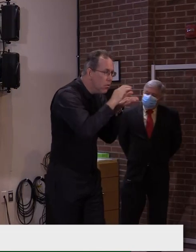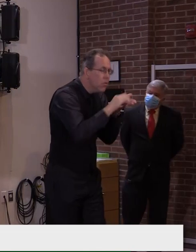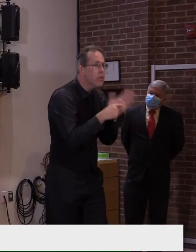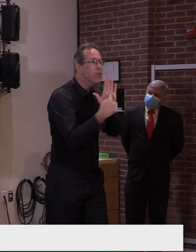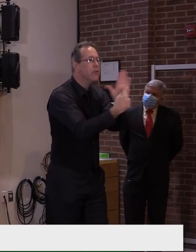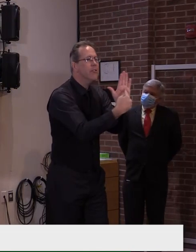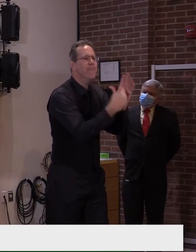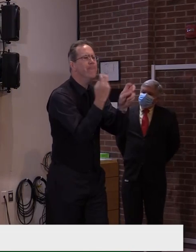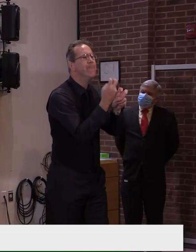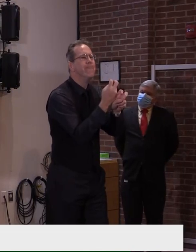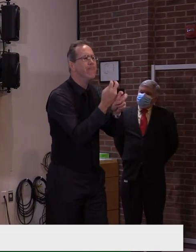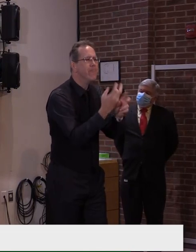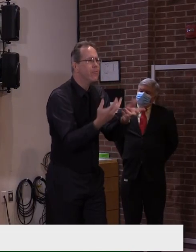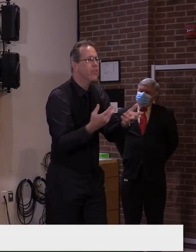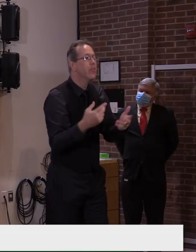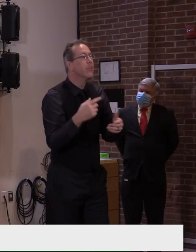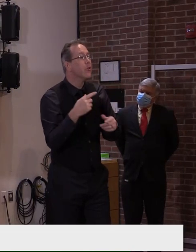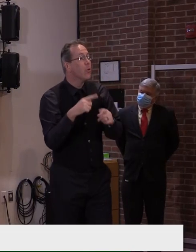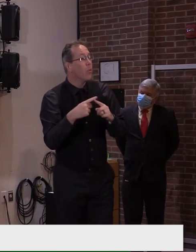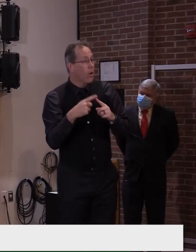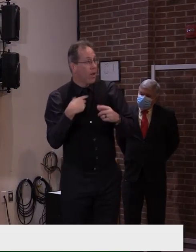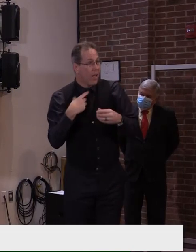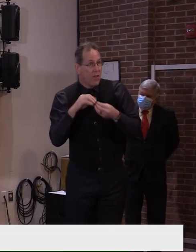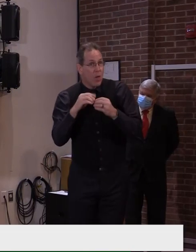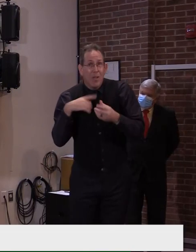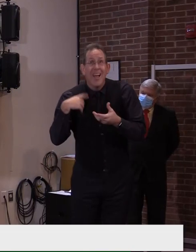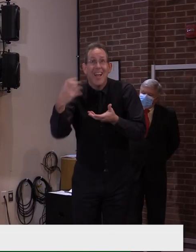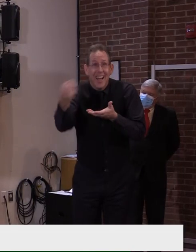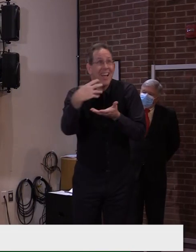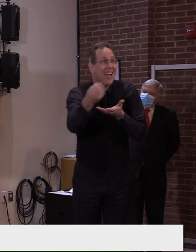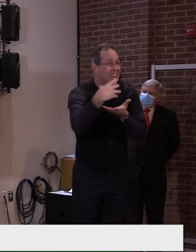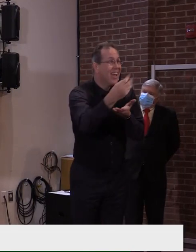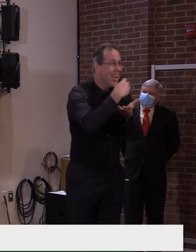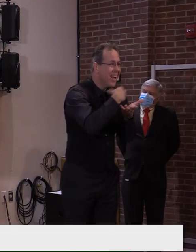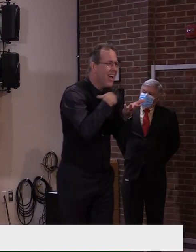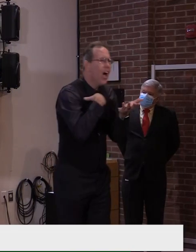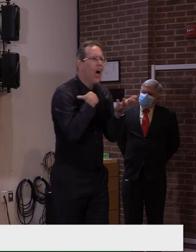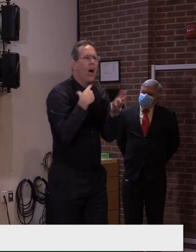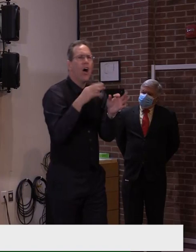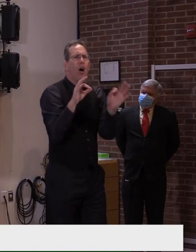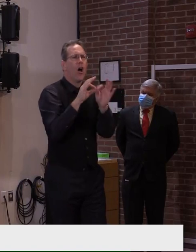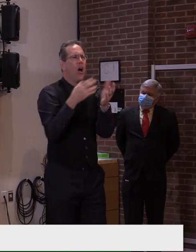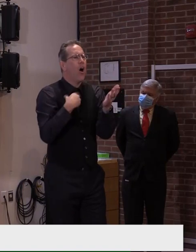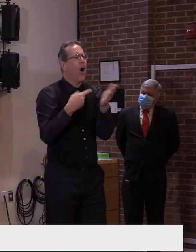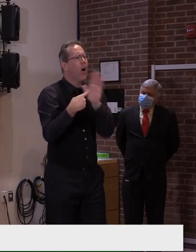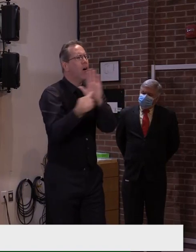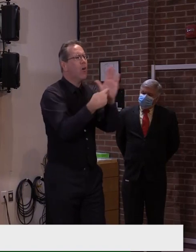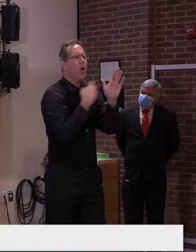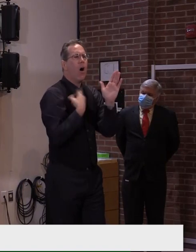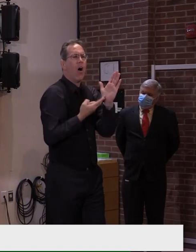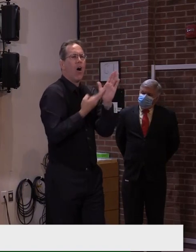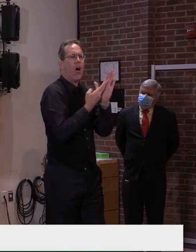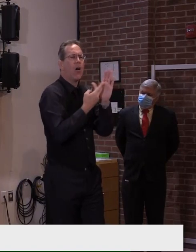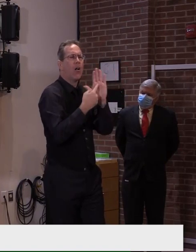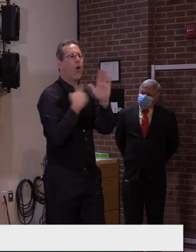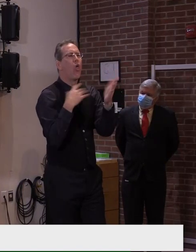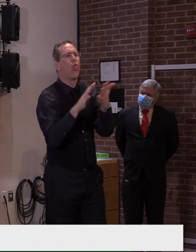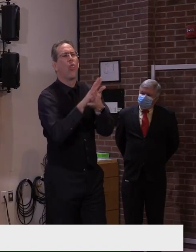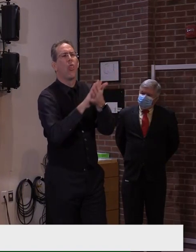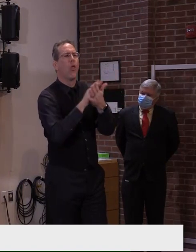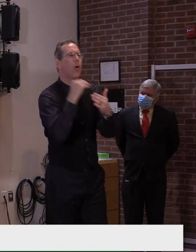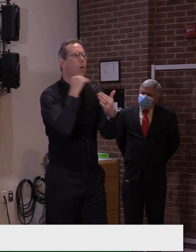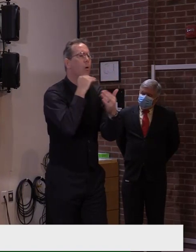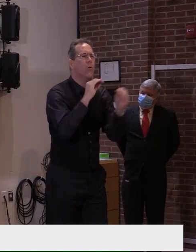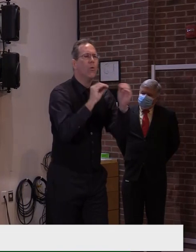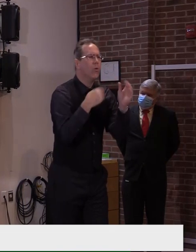it's, again, difficult because we want people to use antigen tests. We'd like them to report it